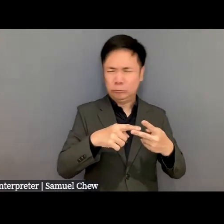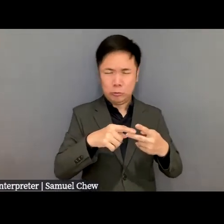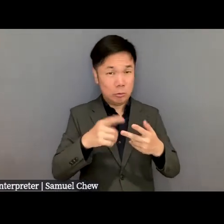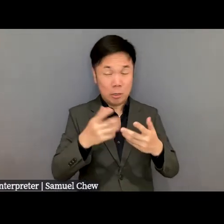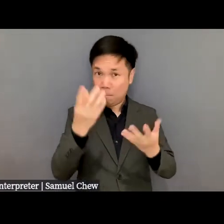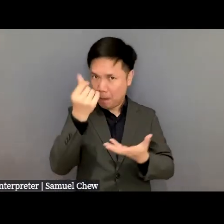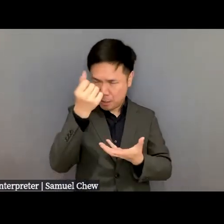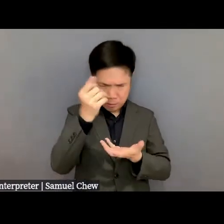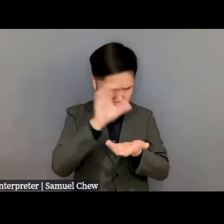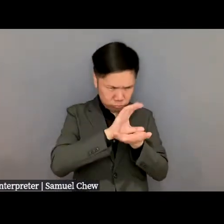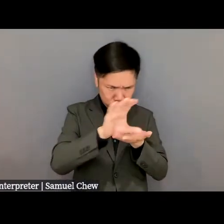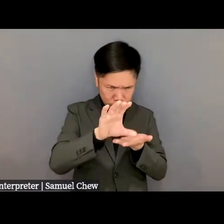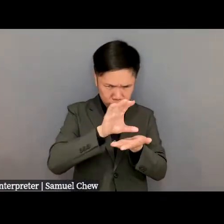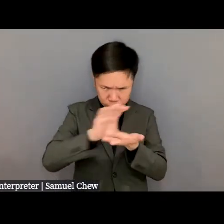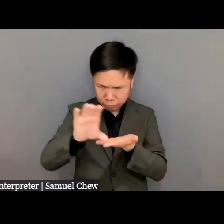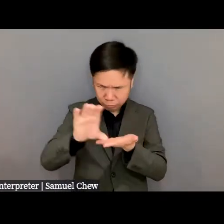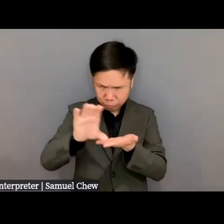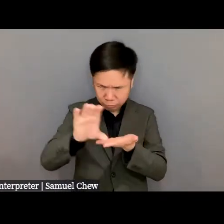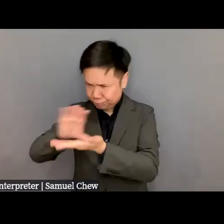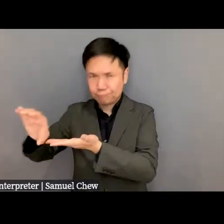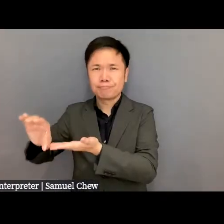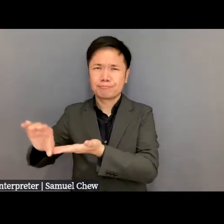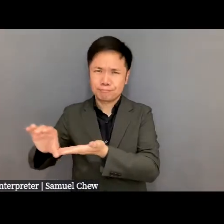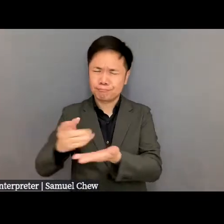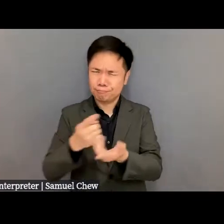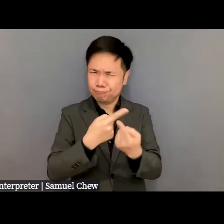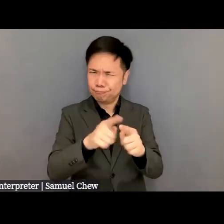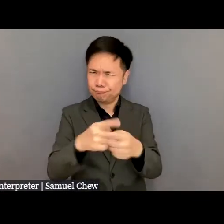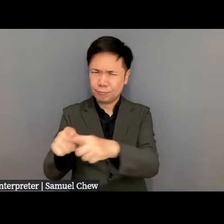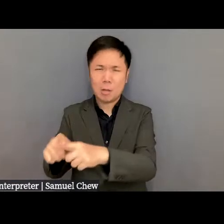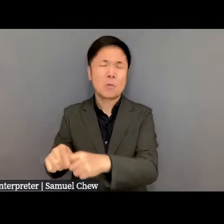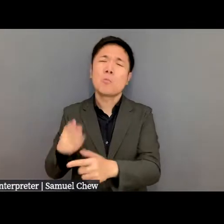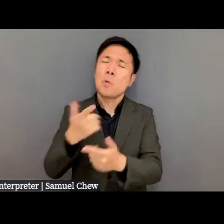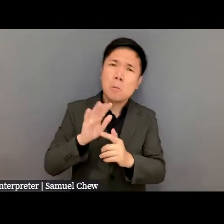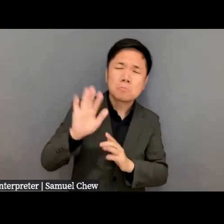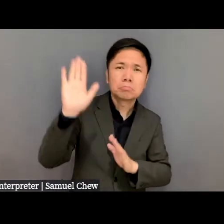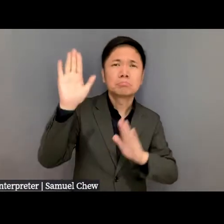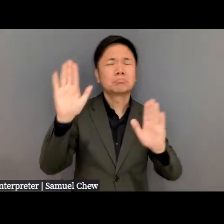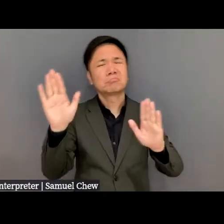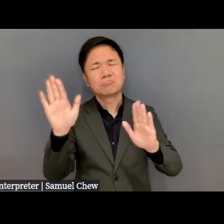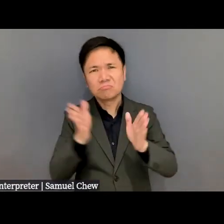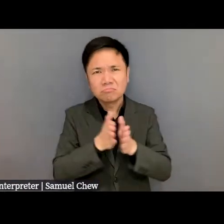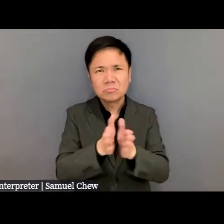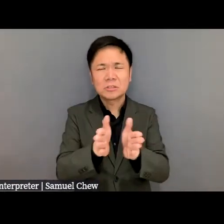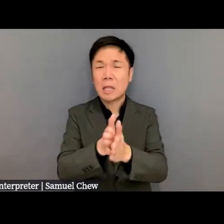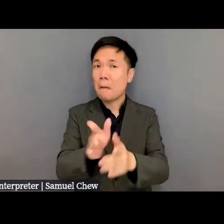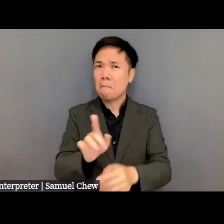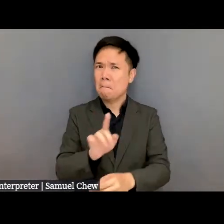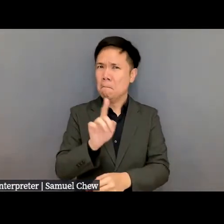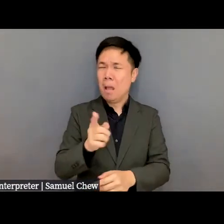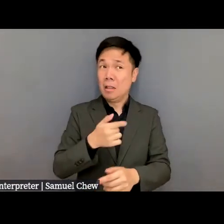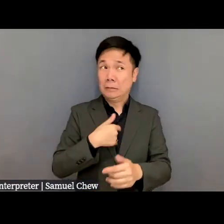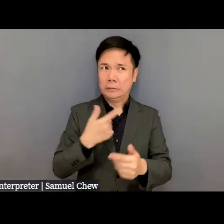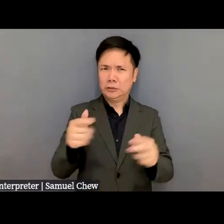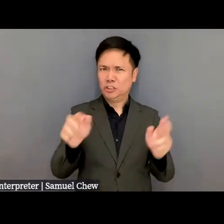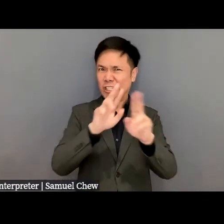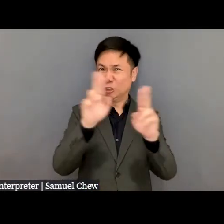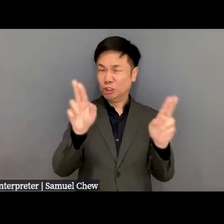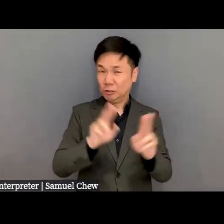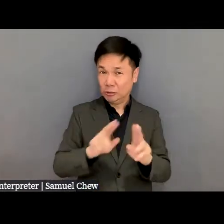we will go out there, speak about it, but I can say within the international space, you